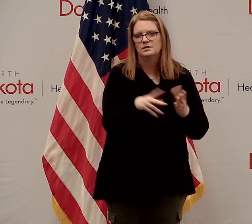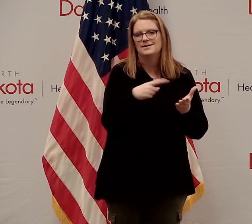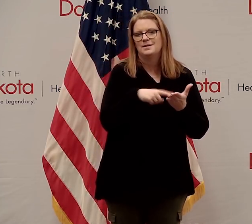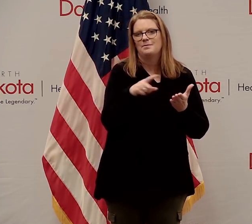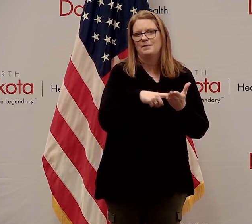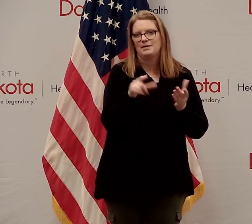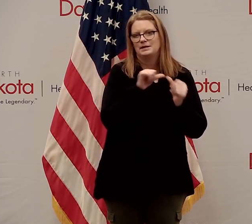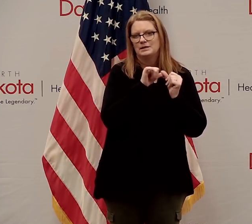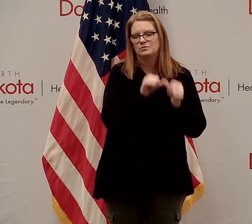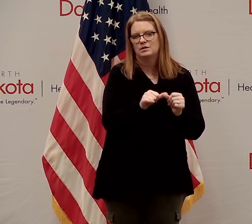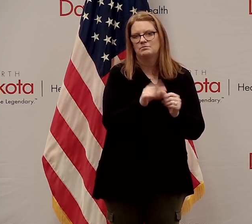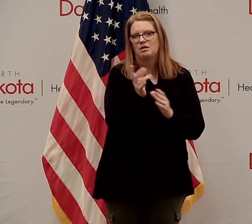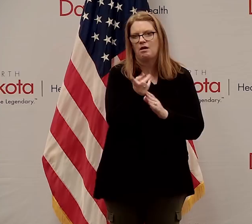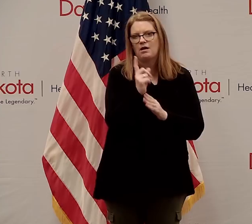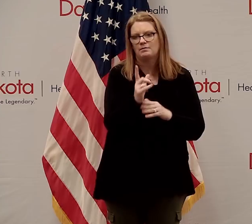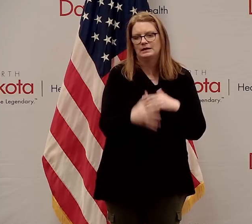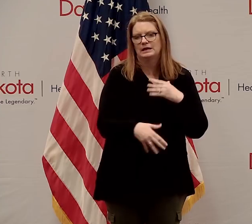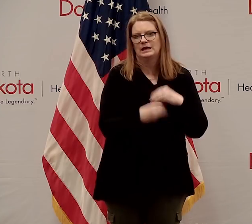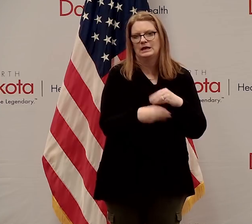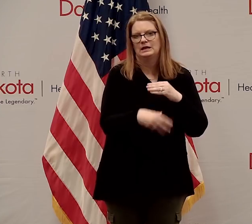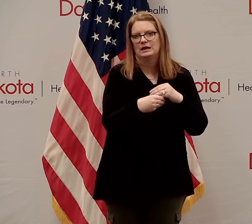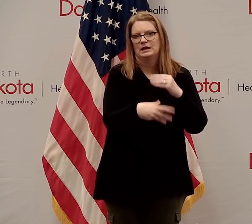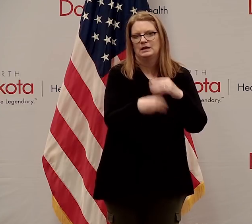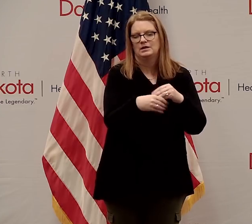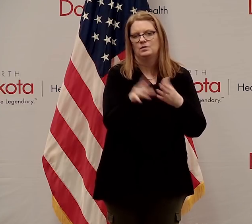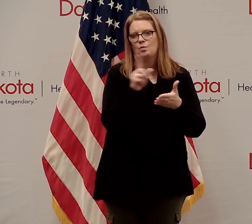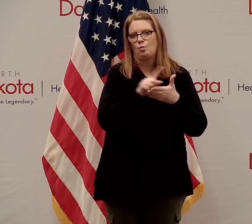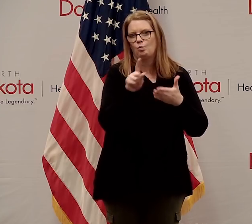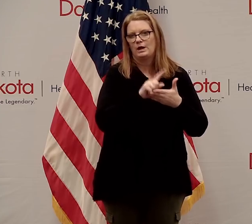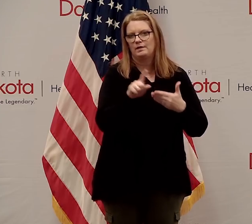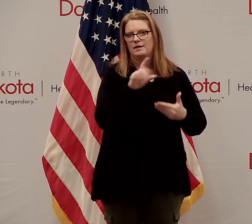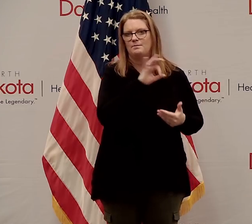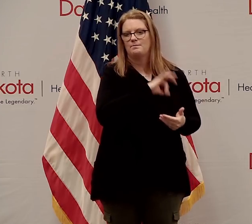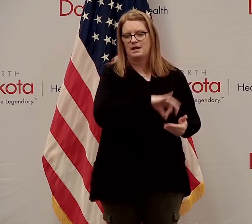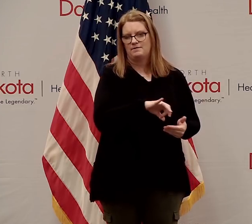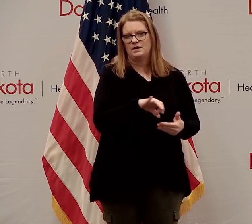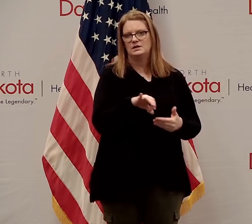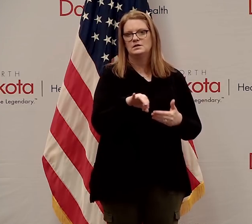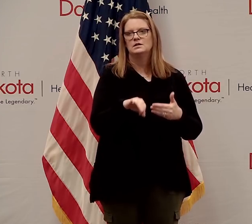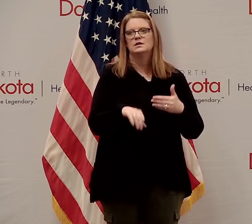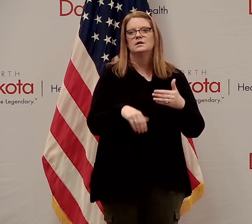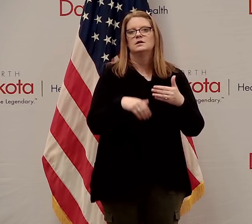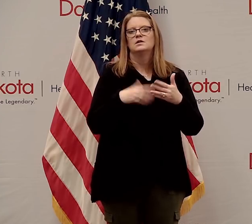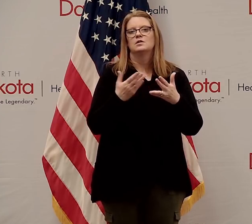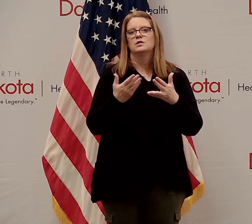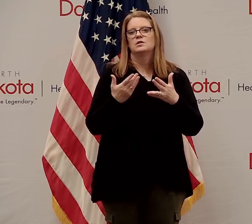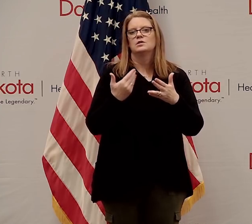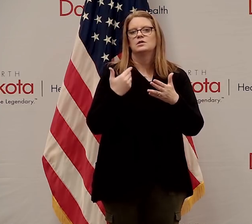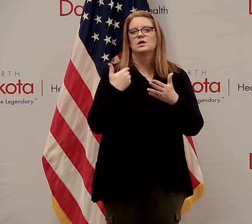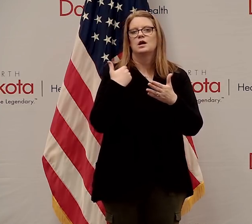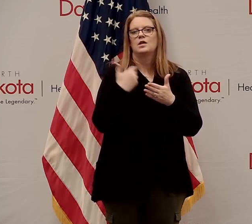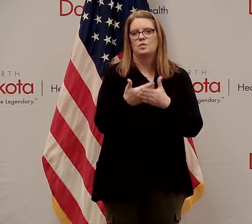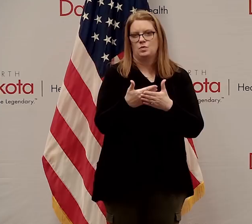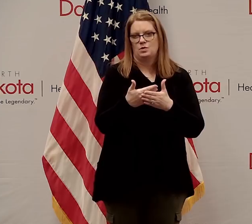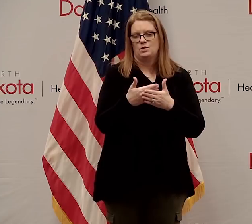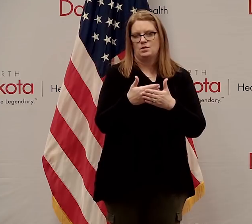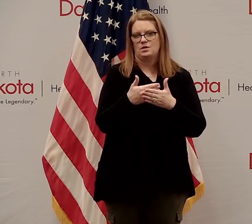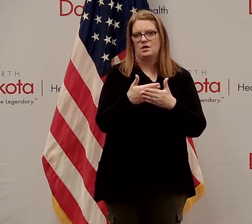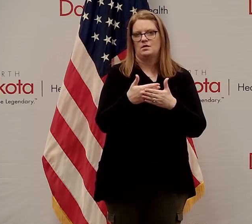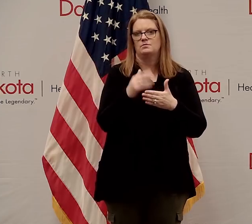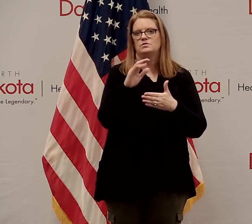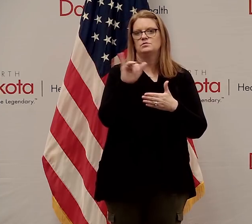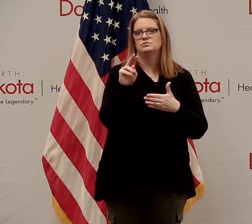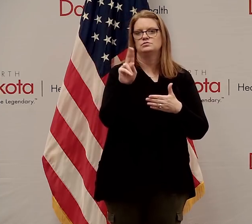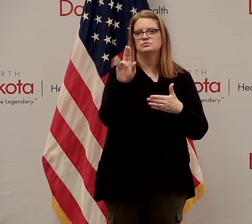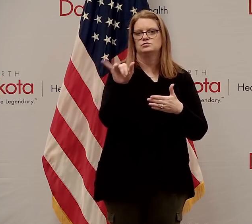to be automatically added to each individual's weekly benefit up to July 31st this summer.